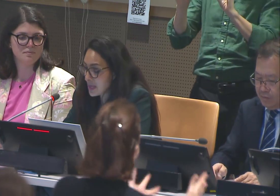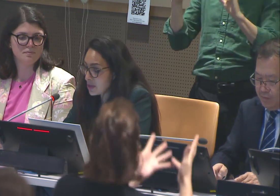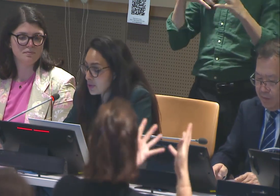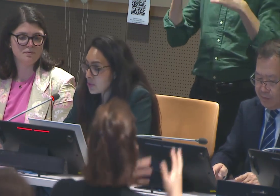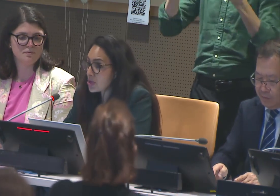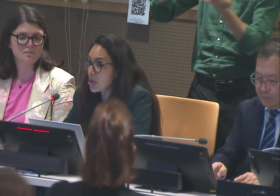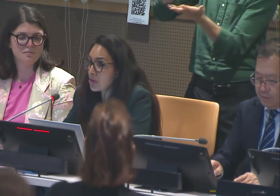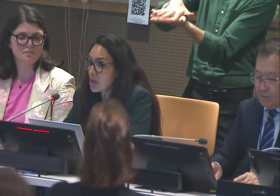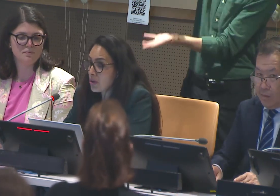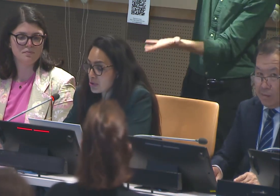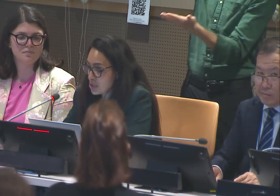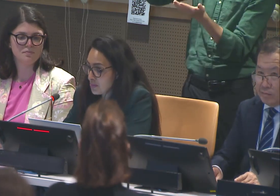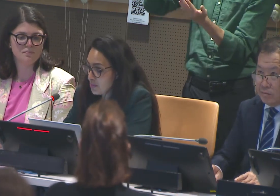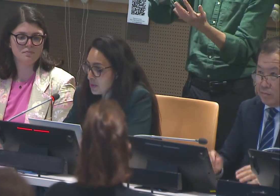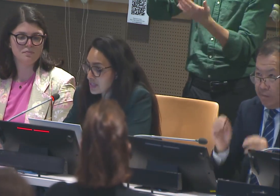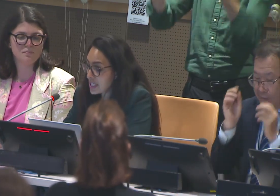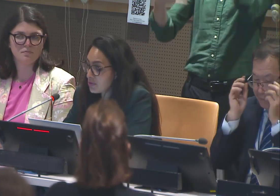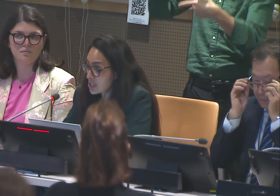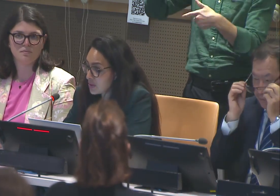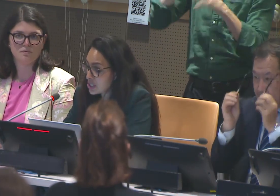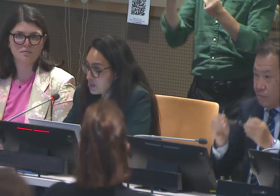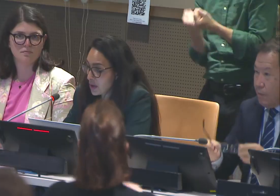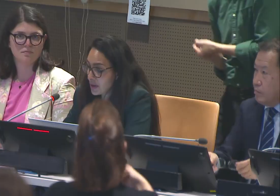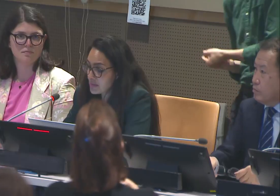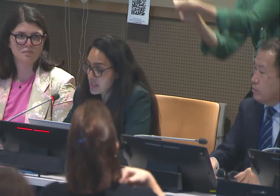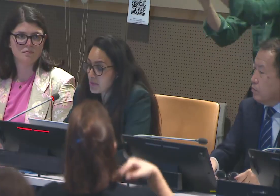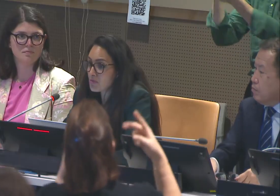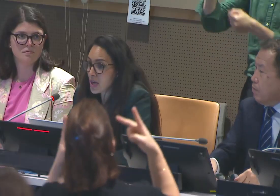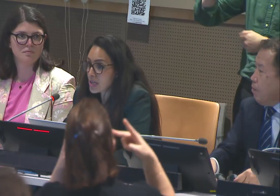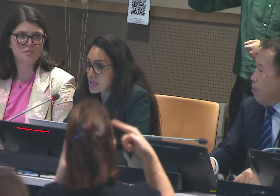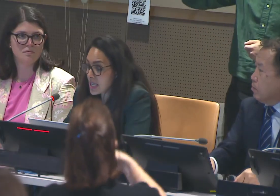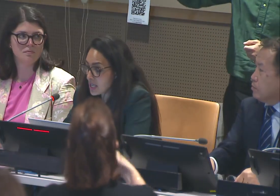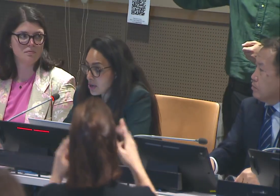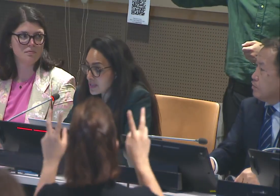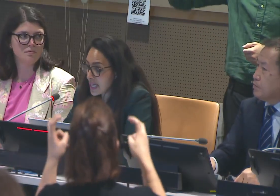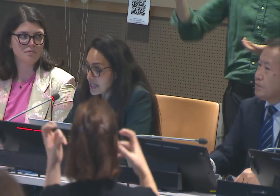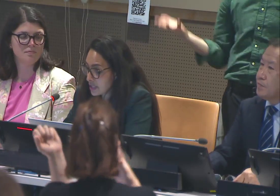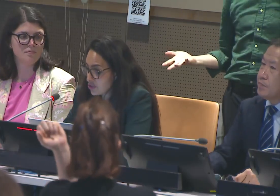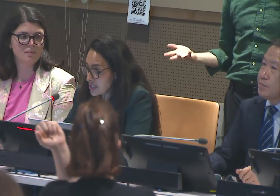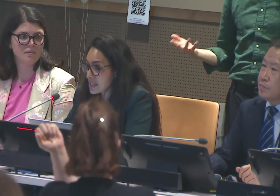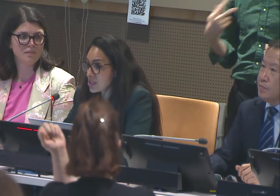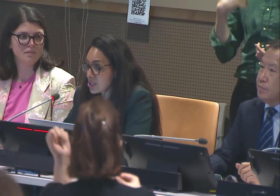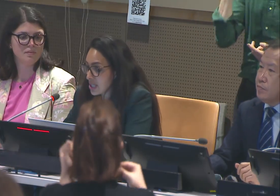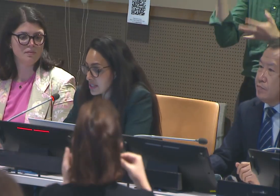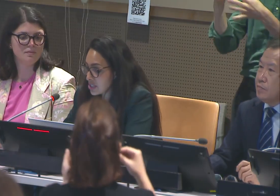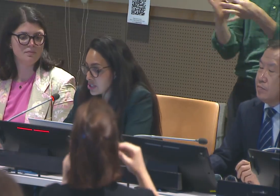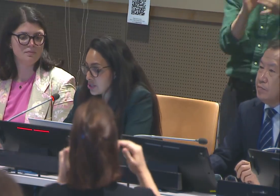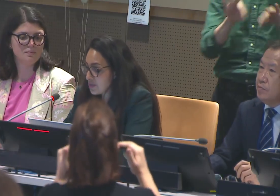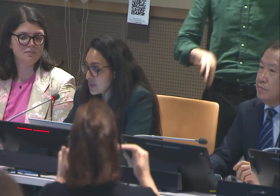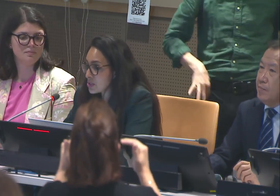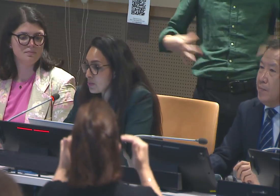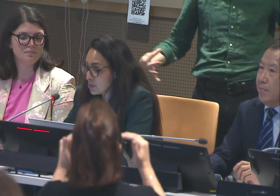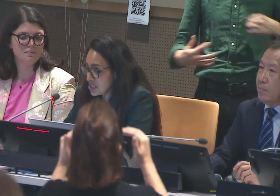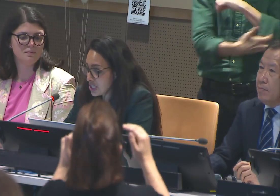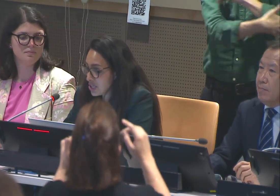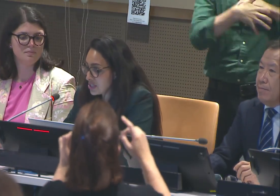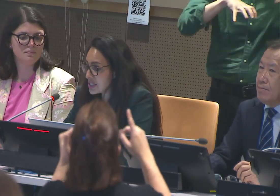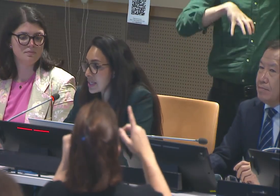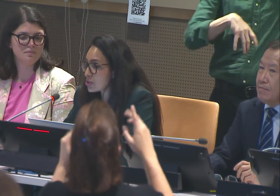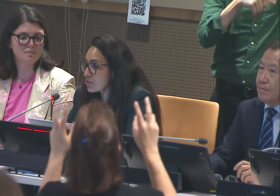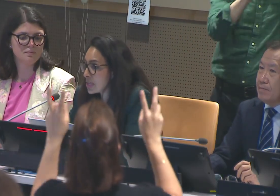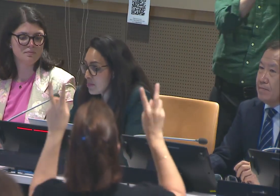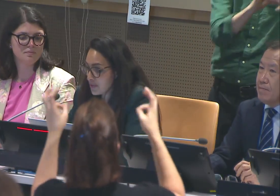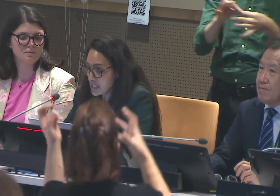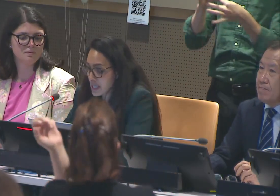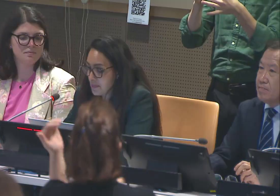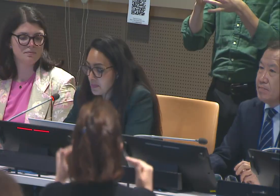So as many of you will know, the ultra-poverty graduation programmes have been run in over 10 countries since 2002, supporting those